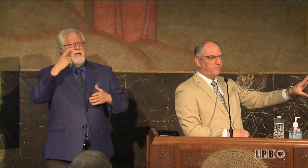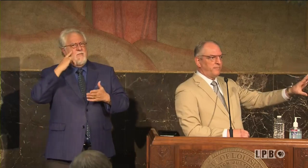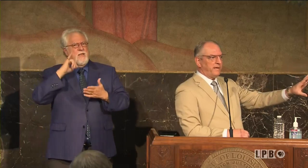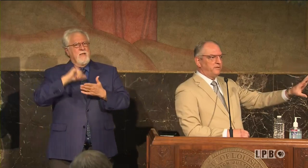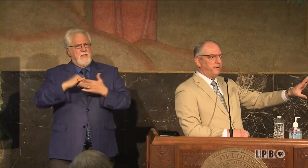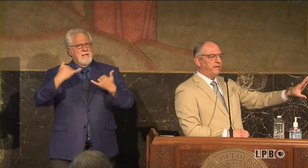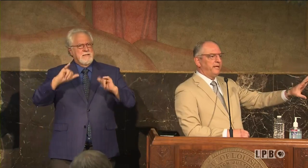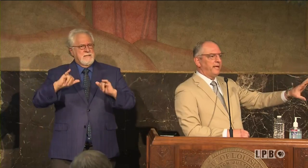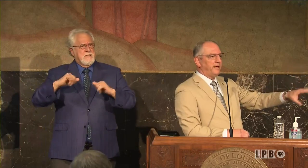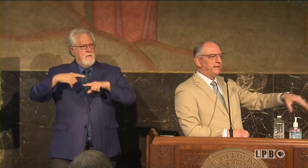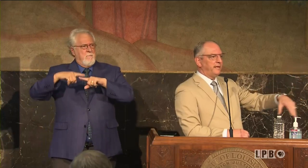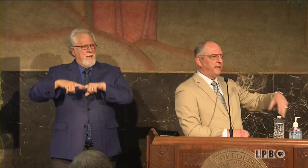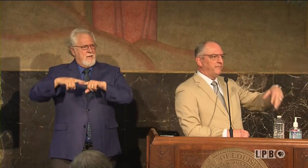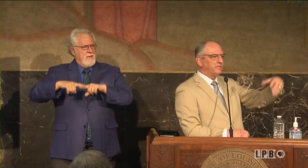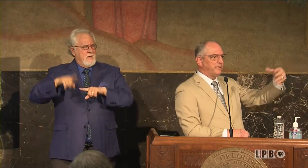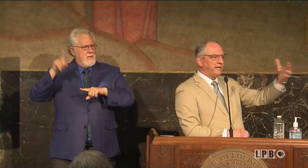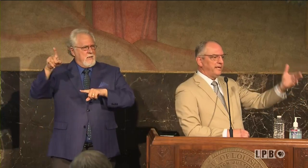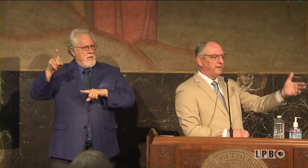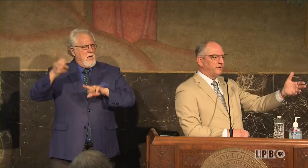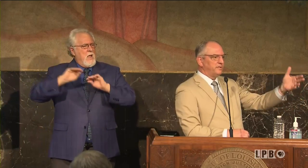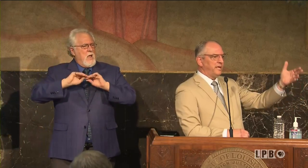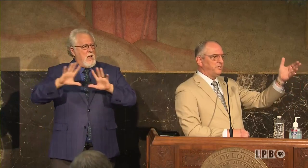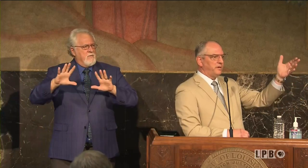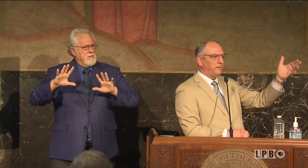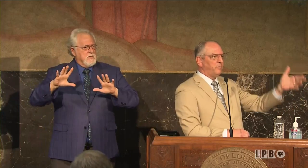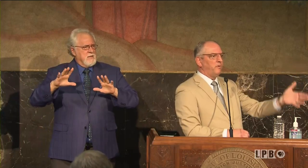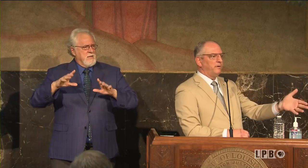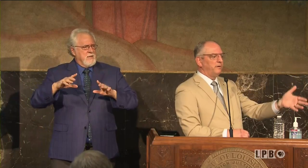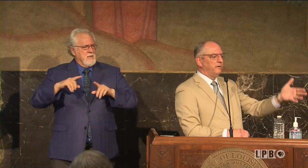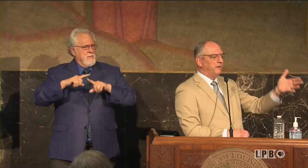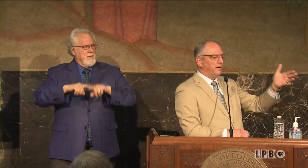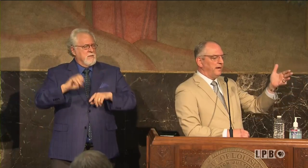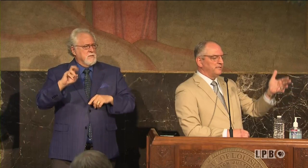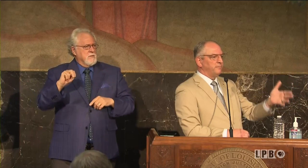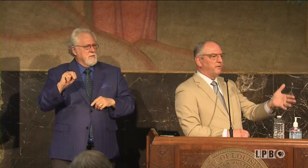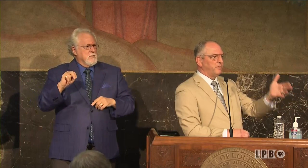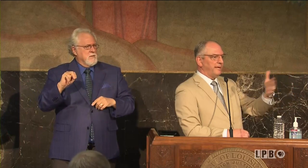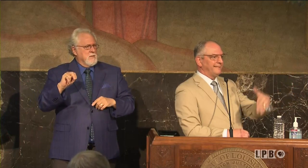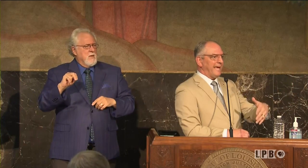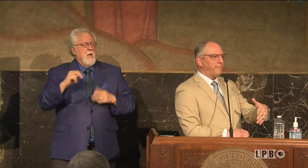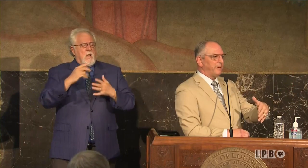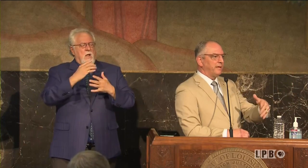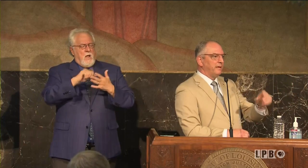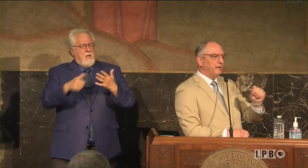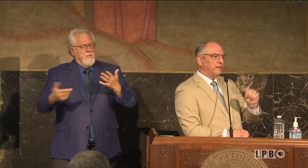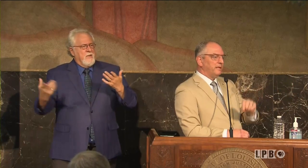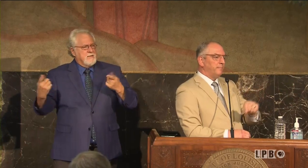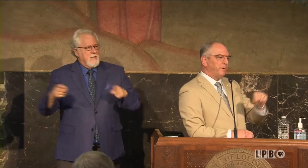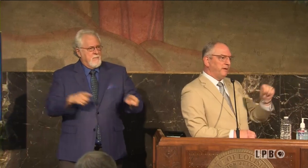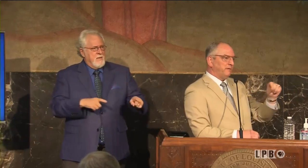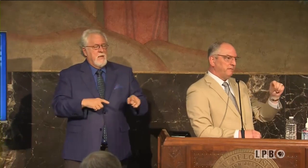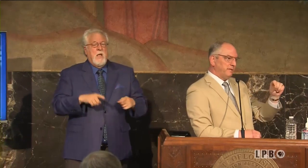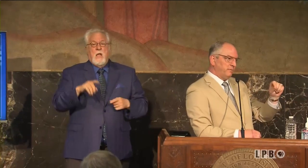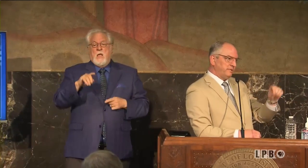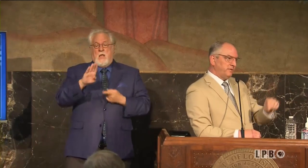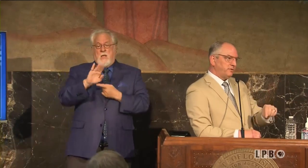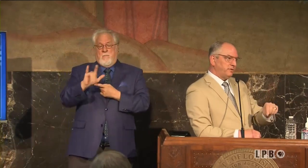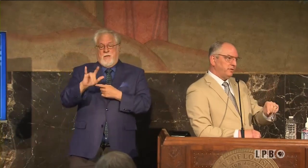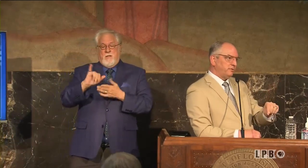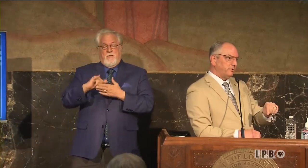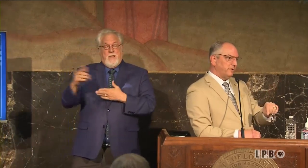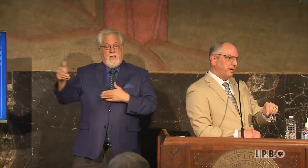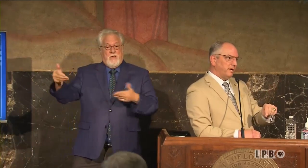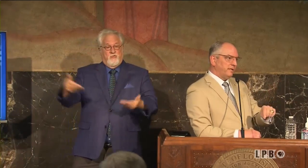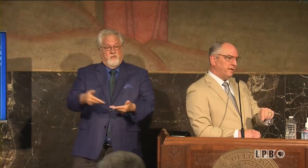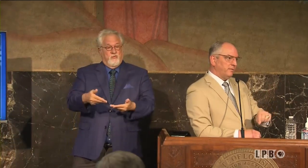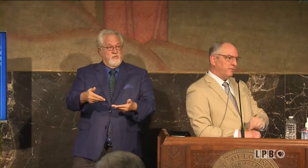still remains pending, and obviously it is contingent upon some other things happening. The bill that was